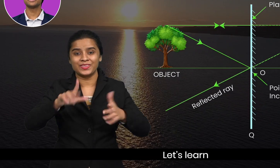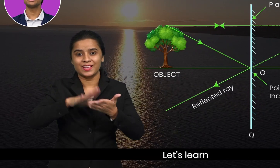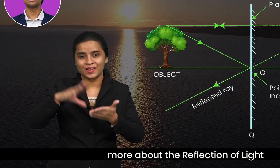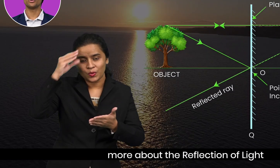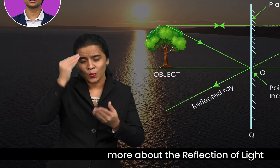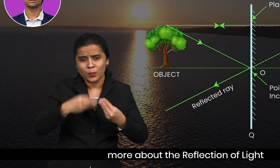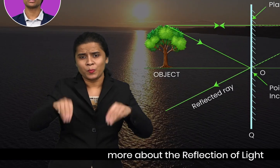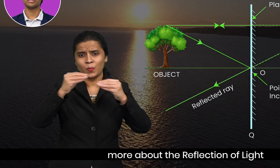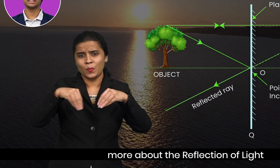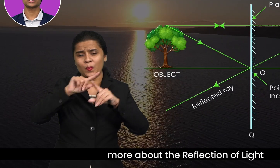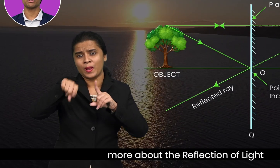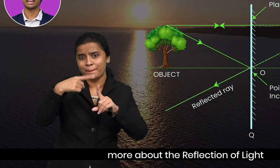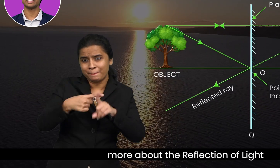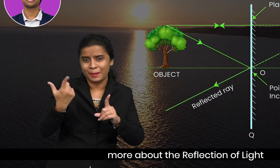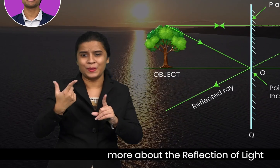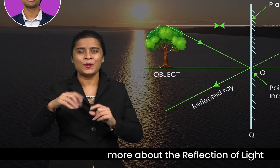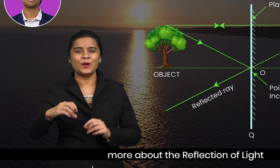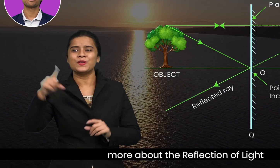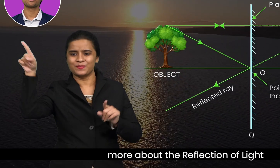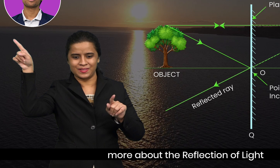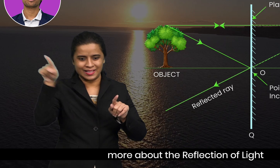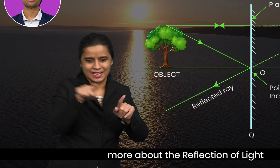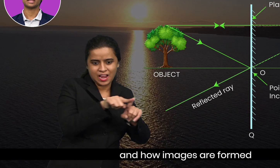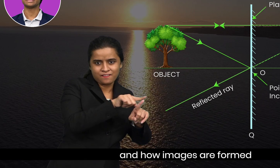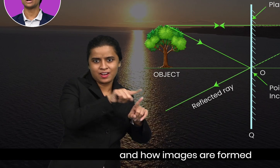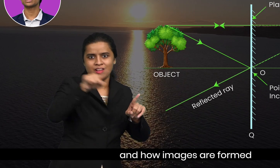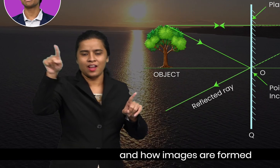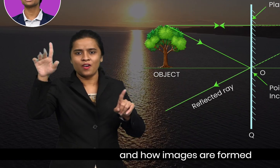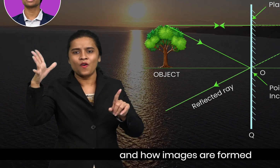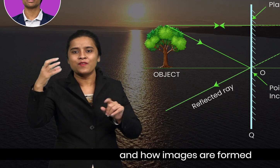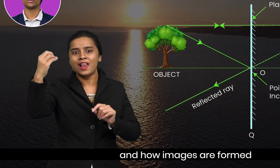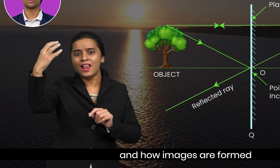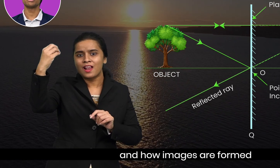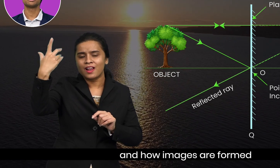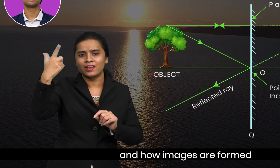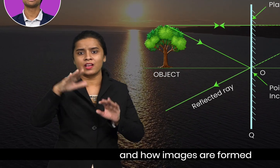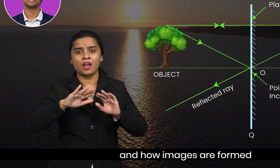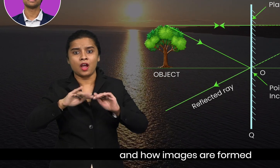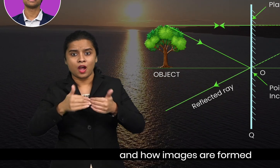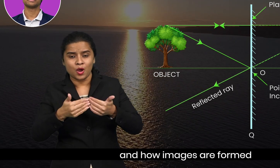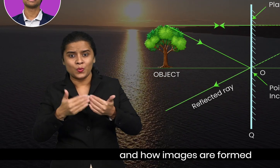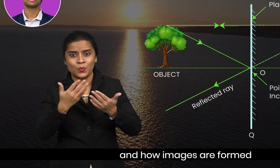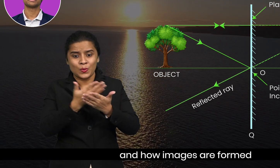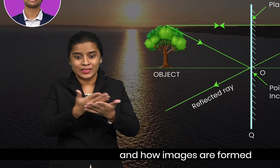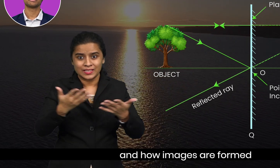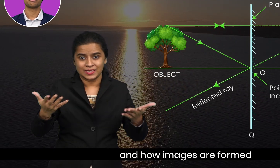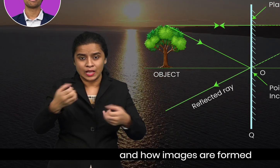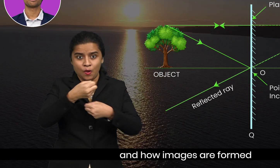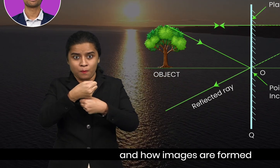Let's learn more about the reflection of light and how images are formed